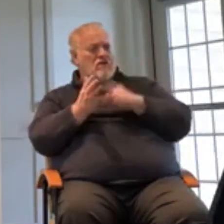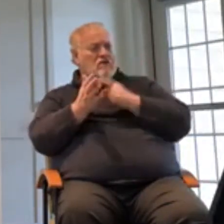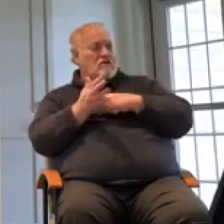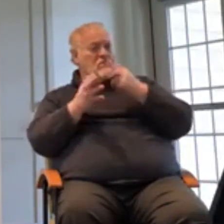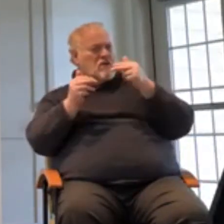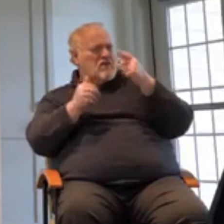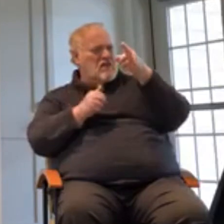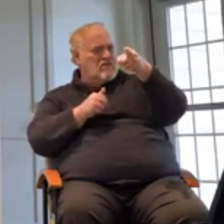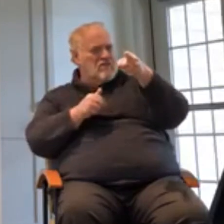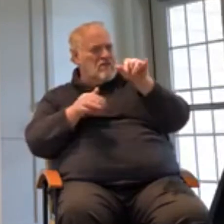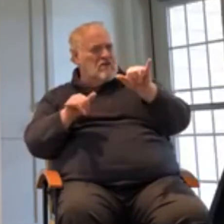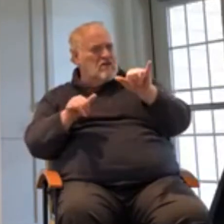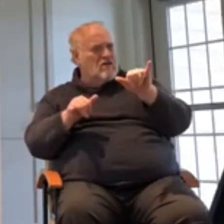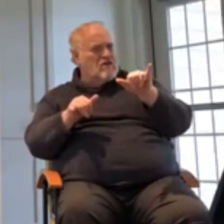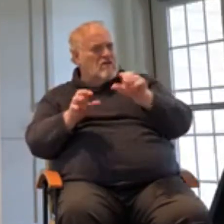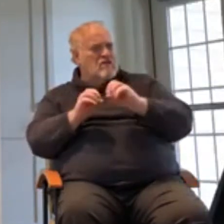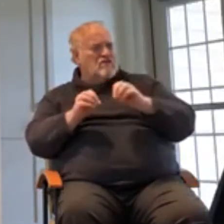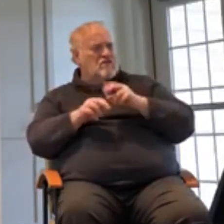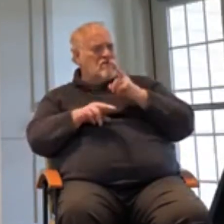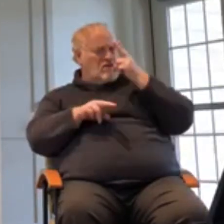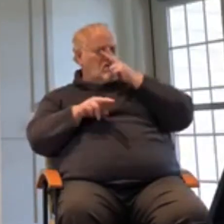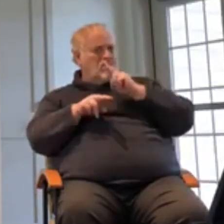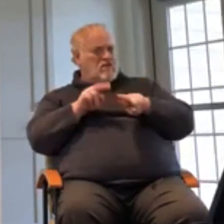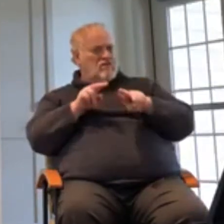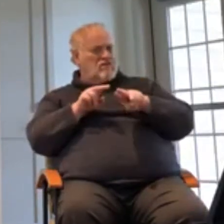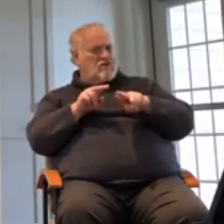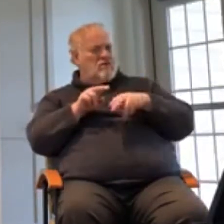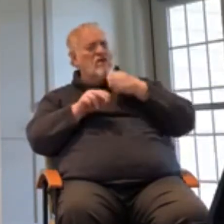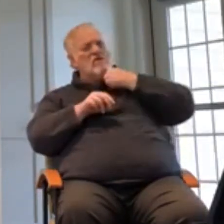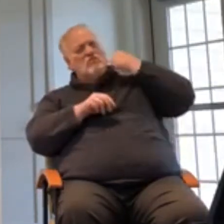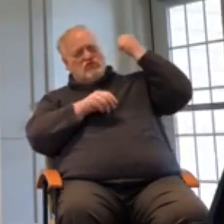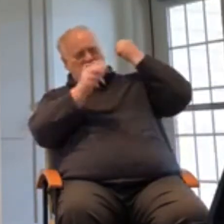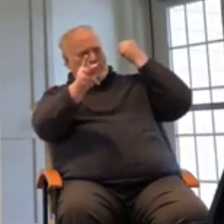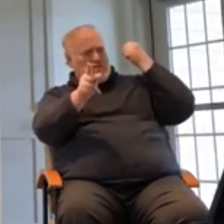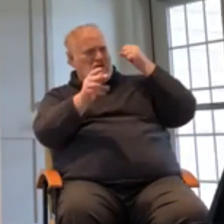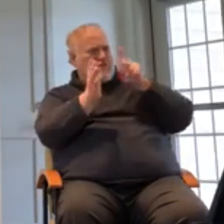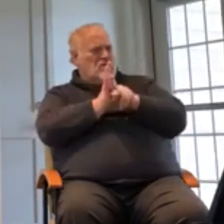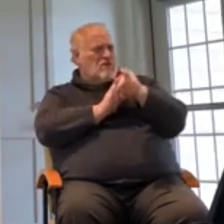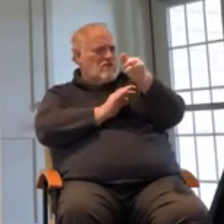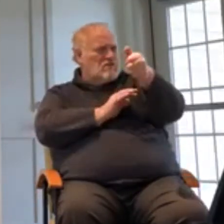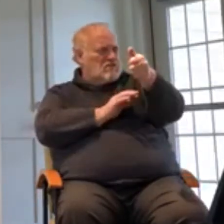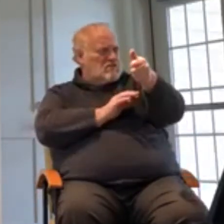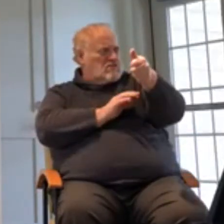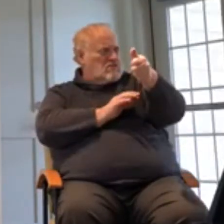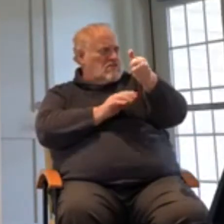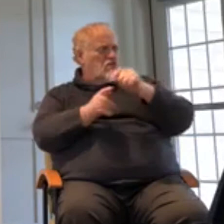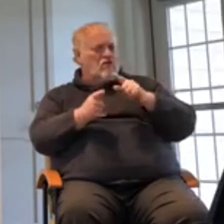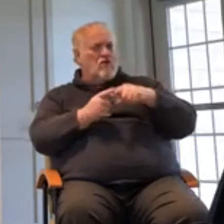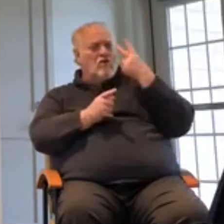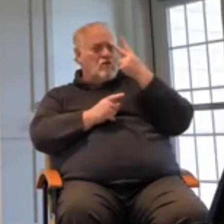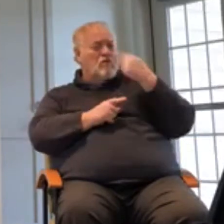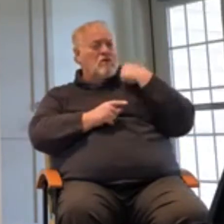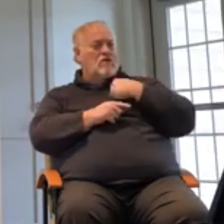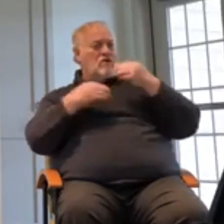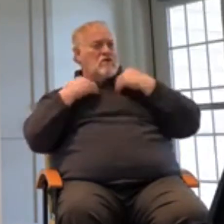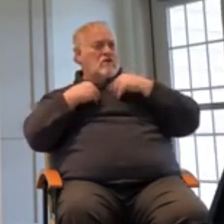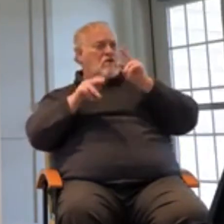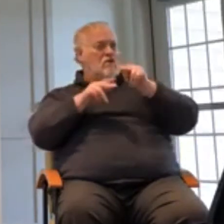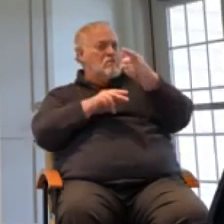about. There is nothing funny about suicide. There's nothing funny about watching our young